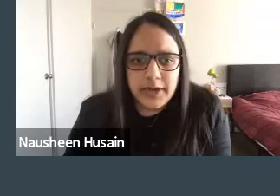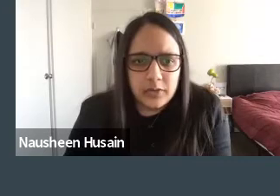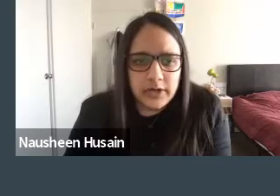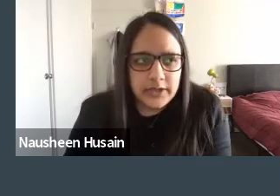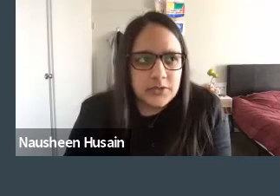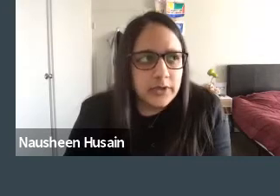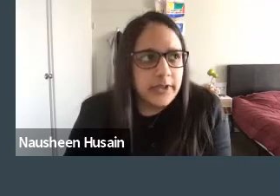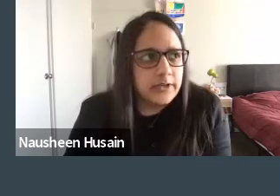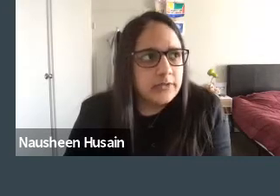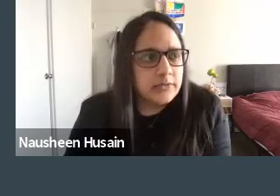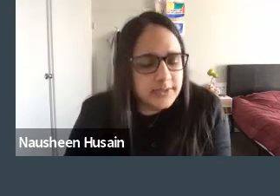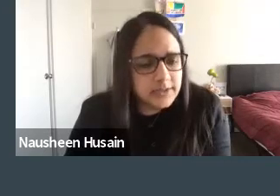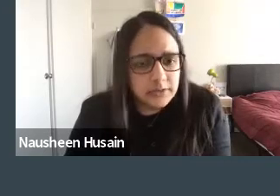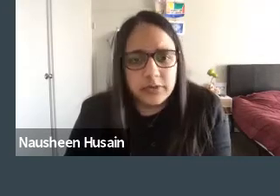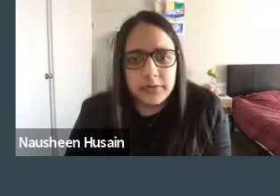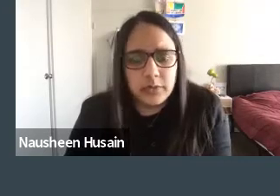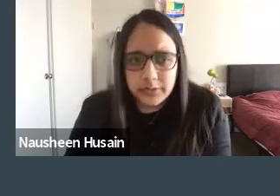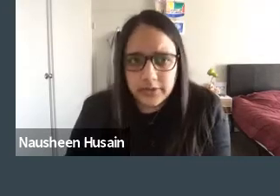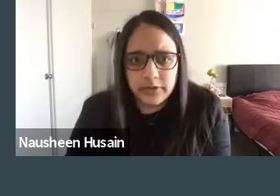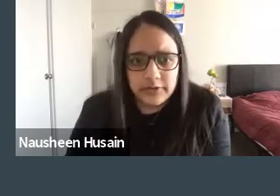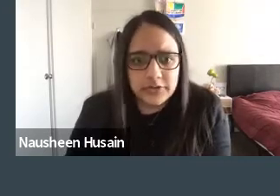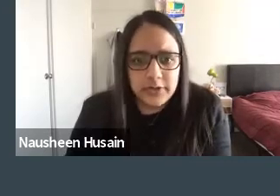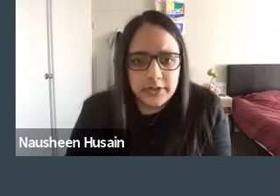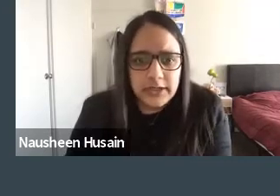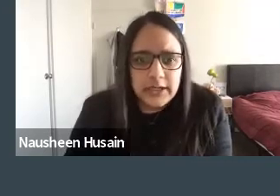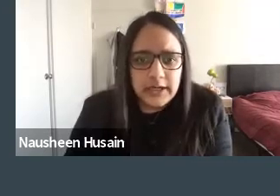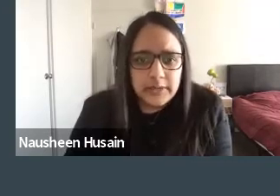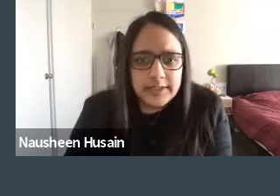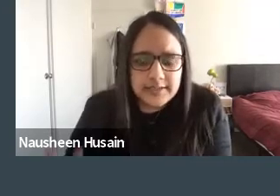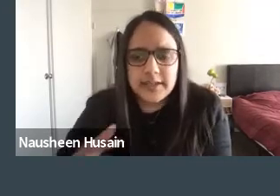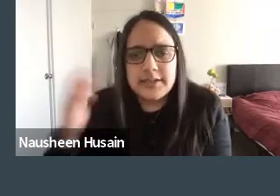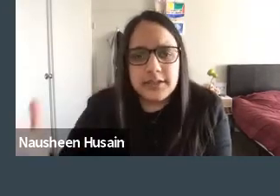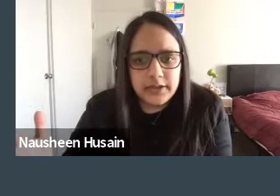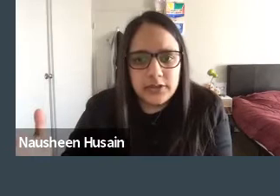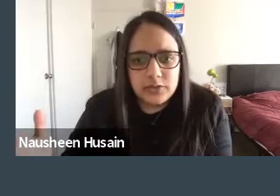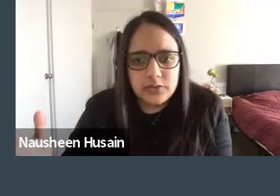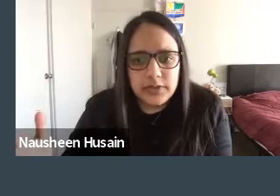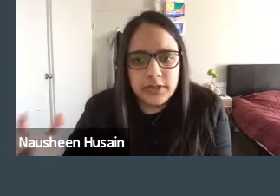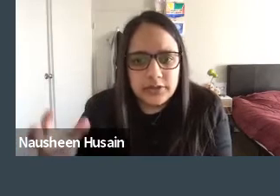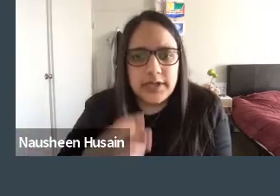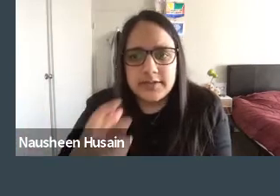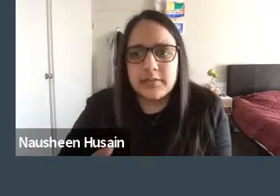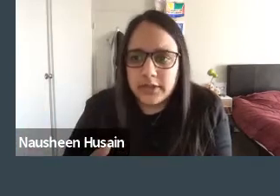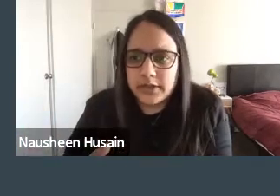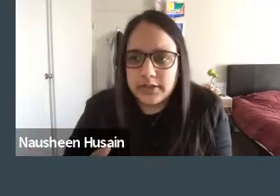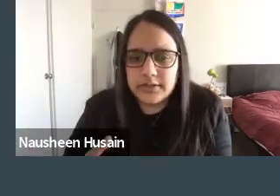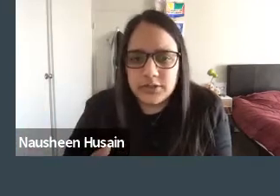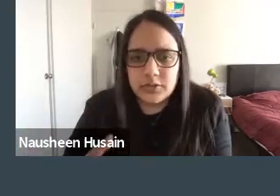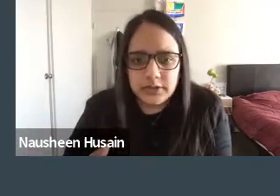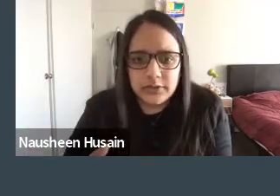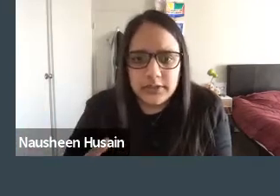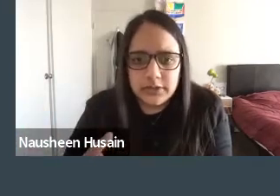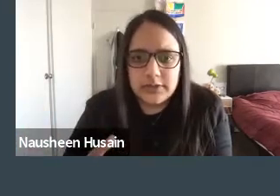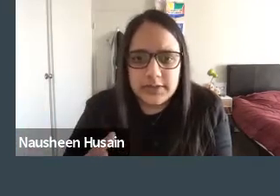Years in Power," and it's one that resonated with me quite a bit when I first read it. It's this idea that you can understand something on an